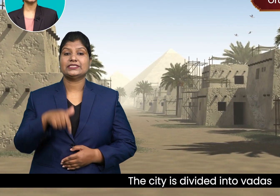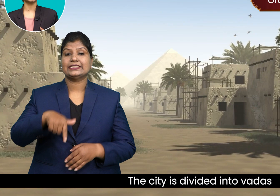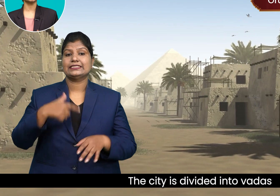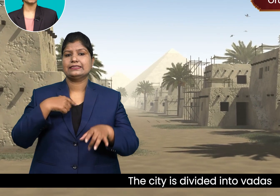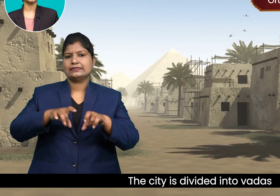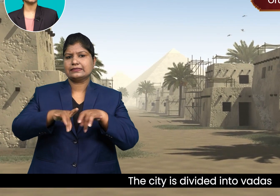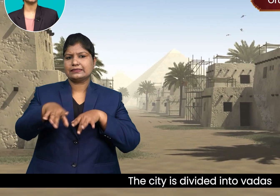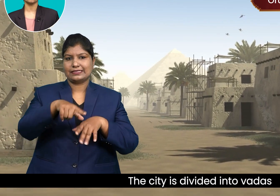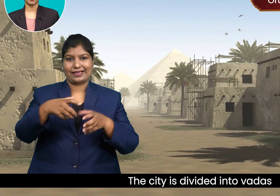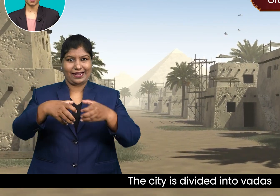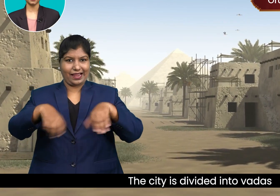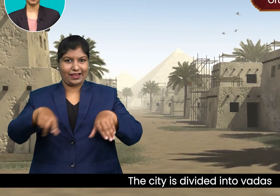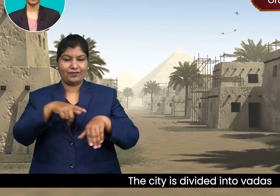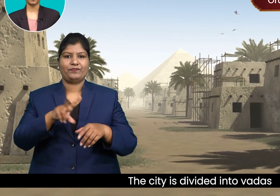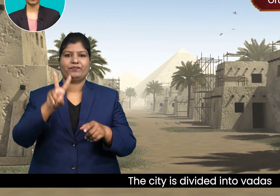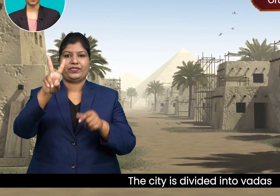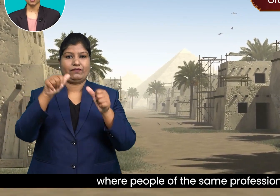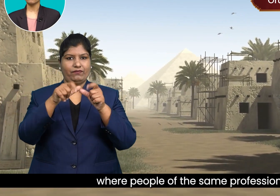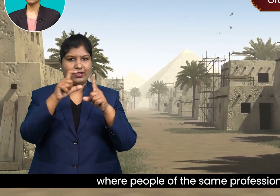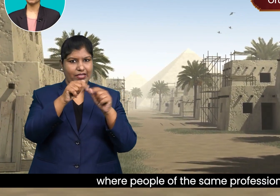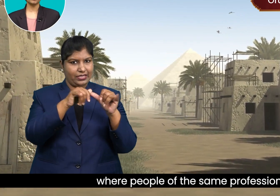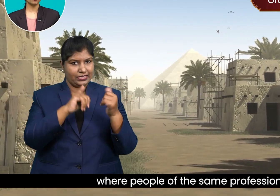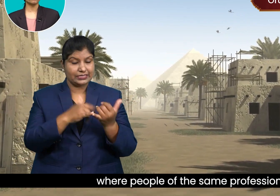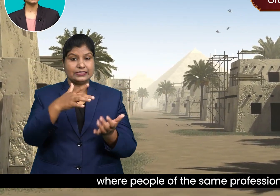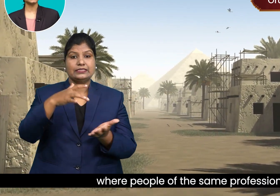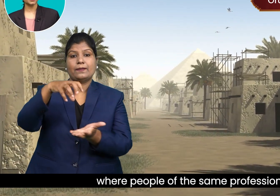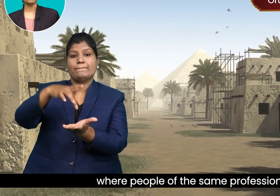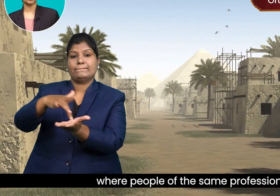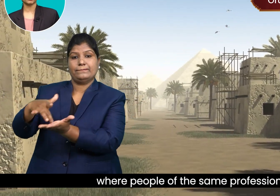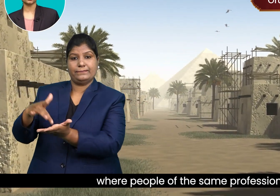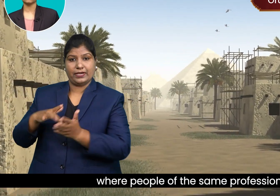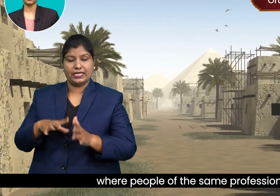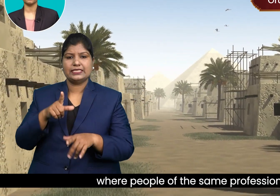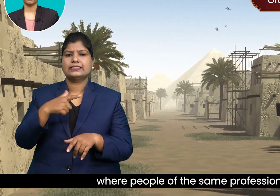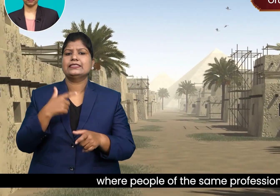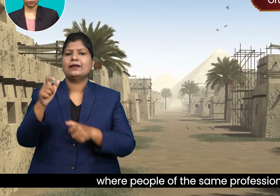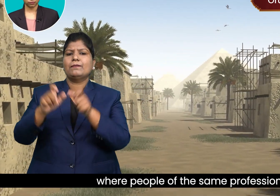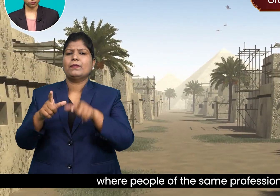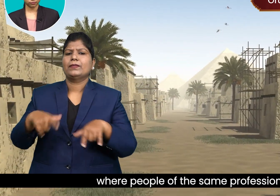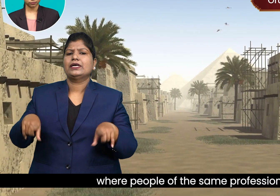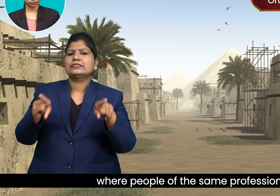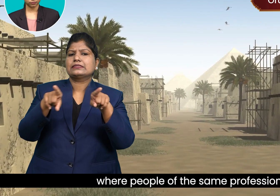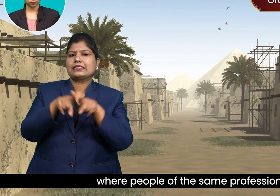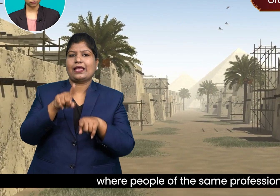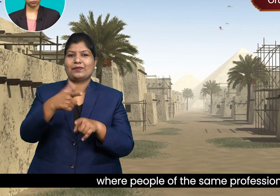The city is divided into vadas, where people of the same profession live.